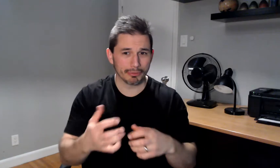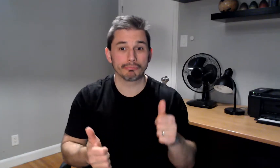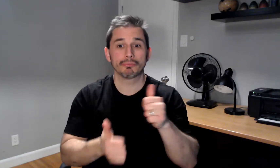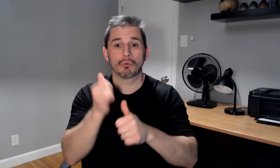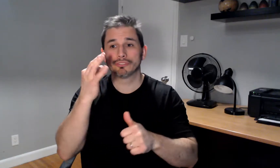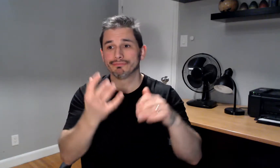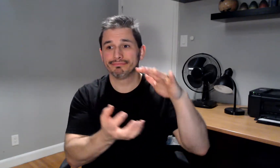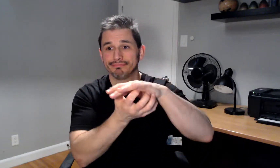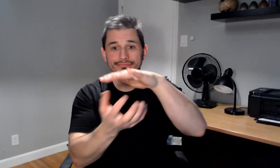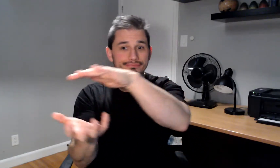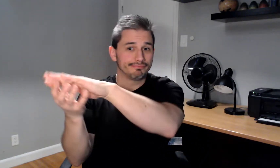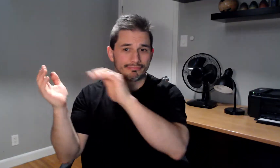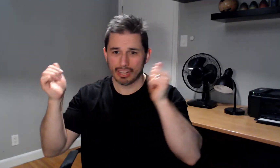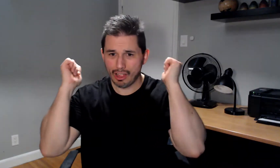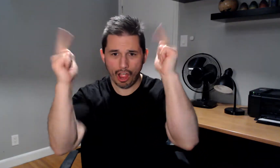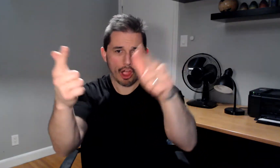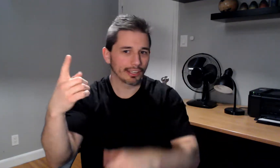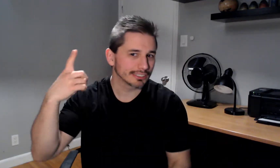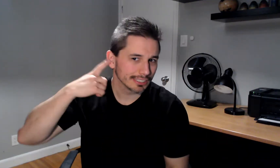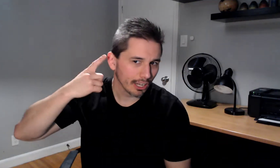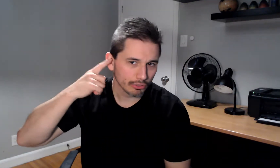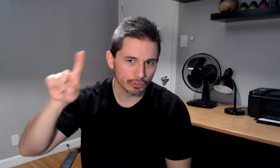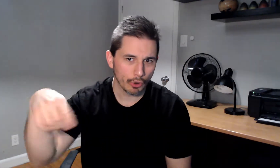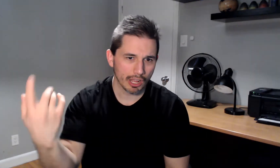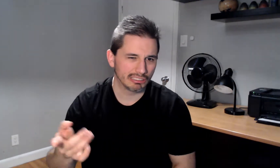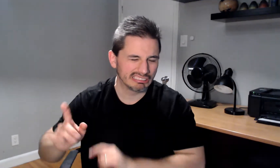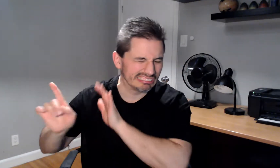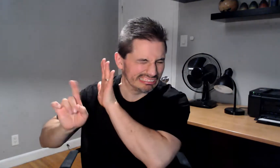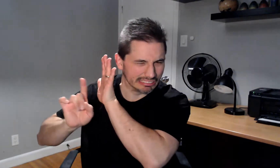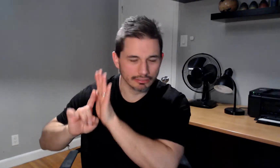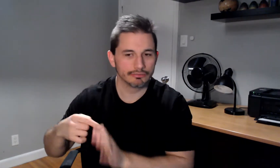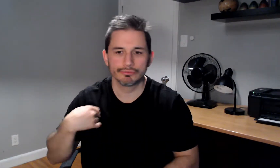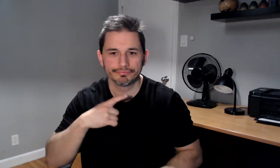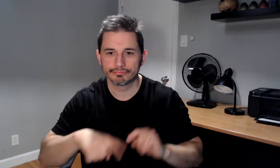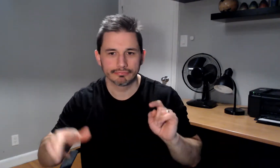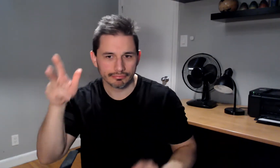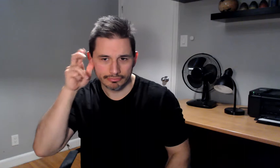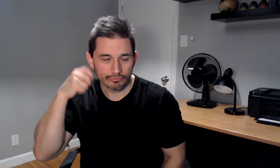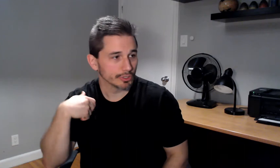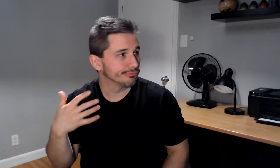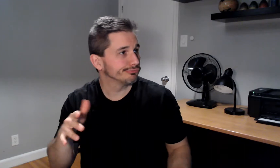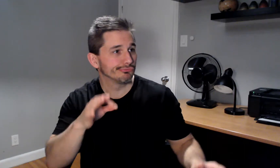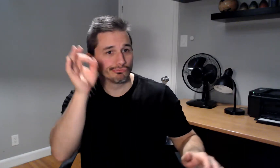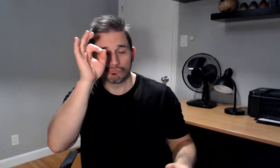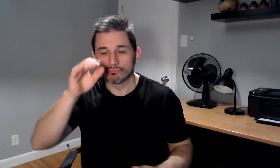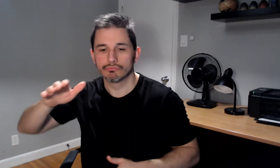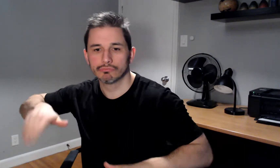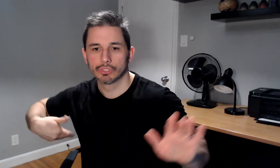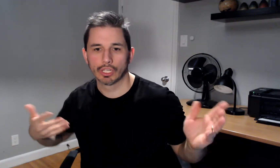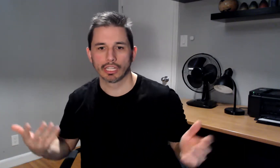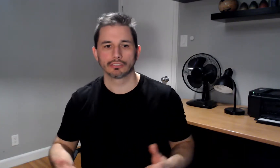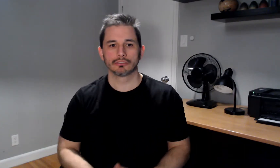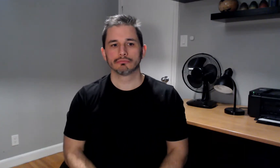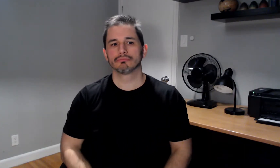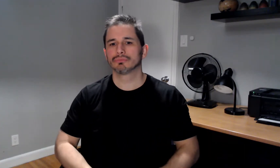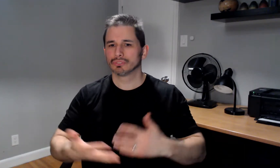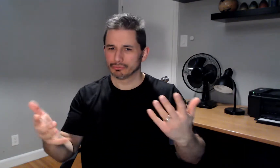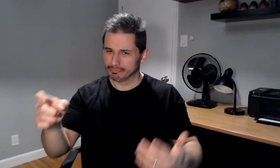safety. However, the issue is, most of these alarms are sound-based, which means that we might not know that there's a fire until it's